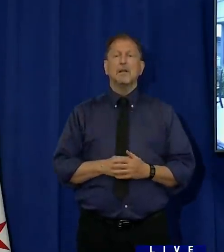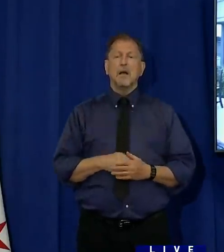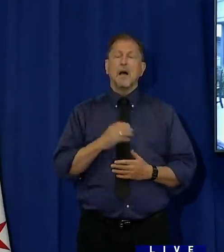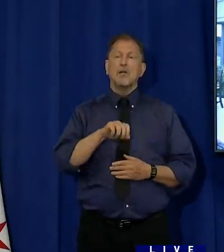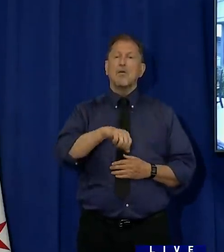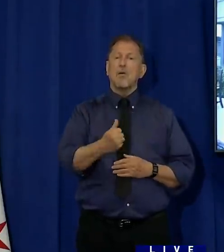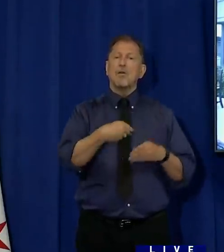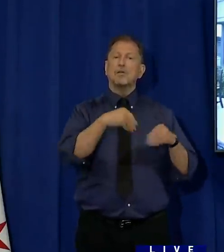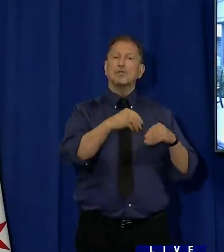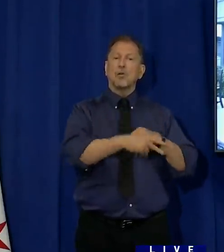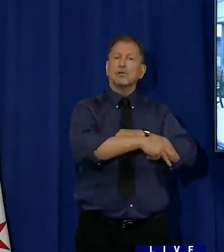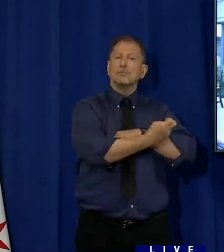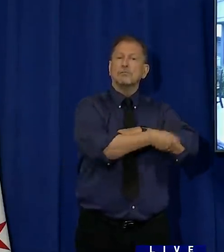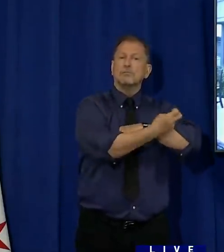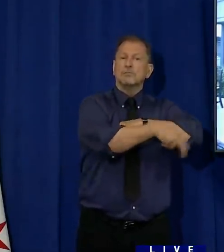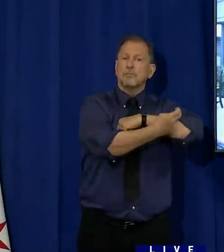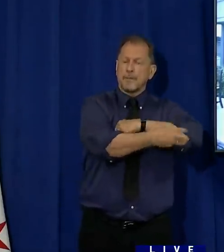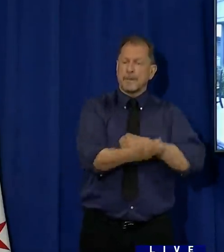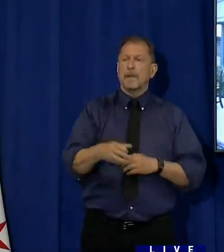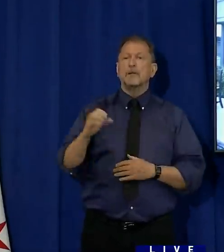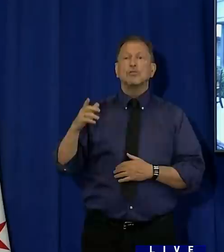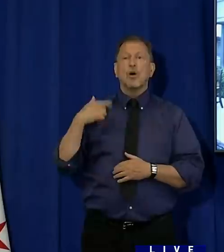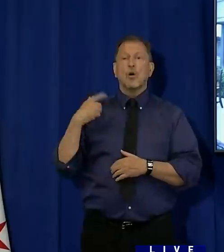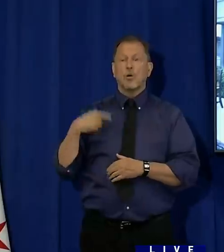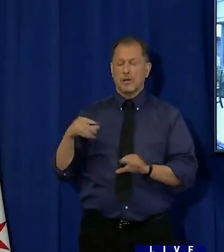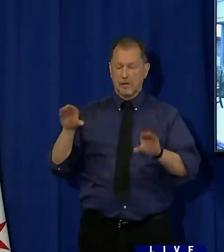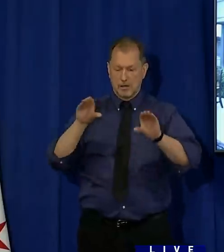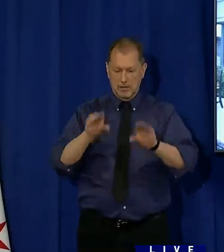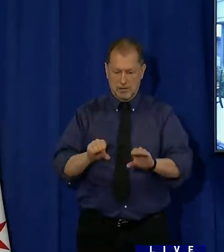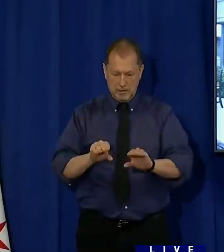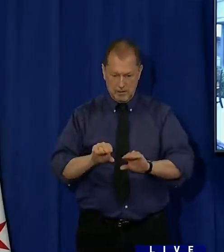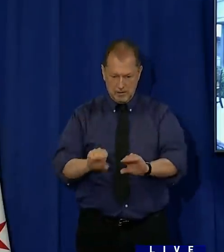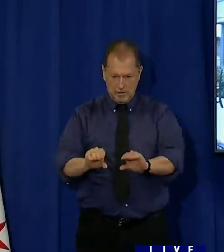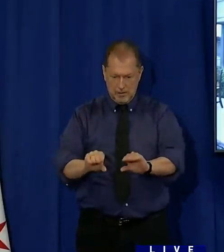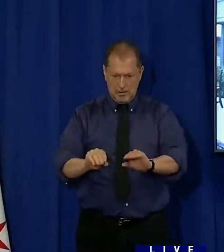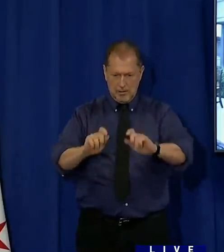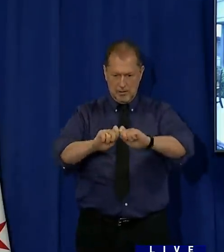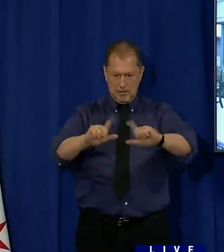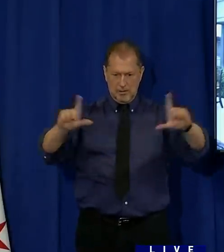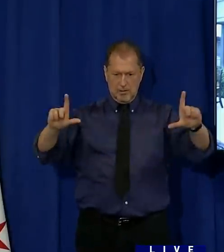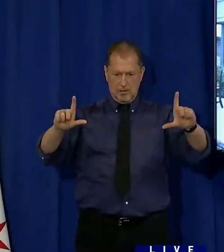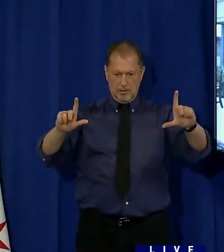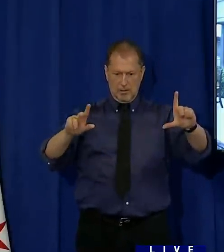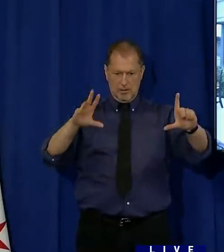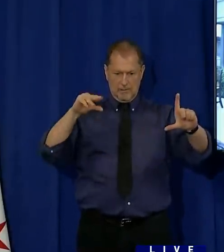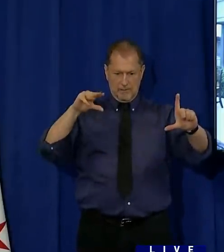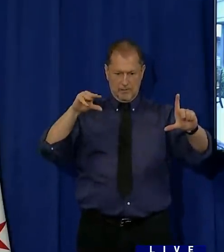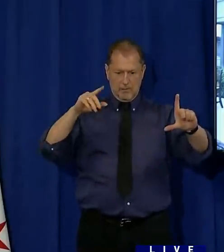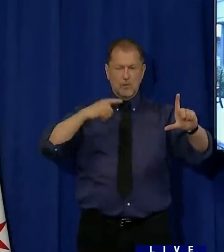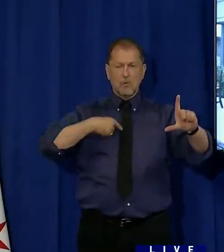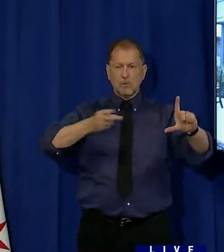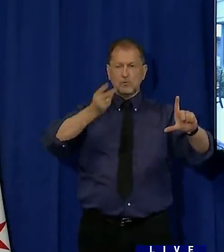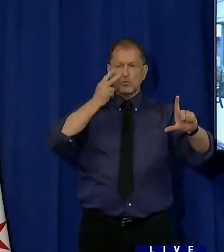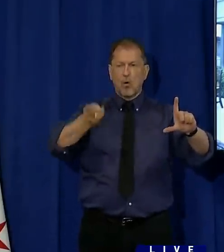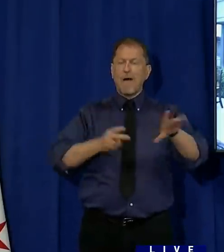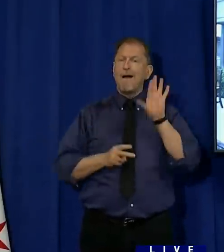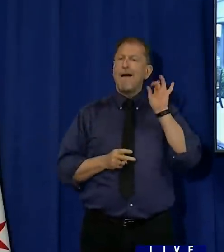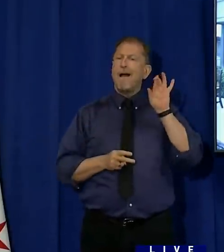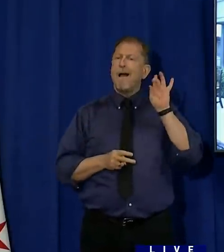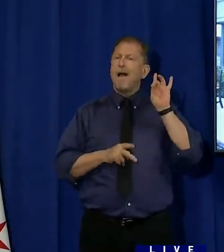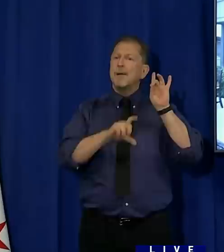We looked at the videotape and we saw 8 or more police officers, including